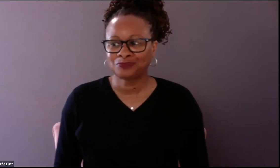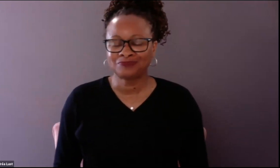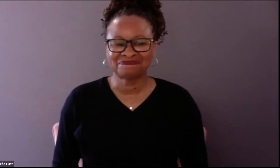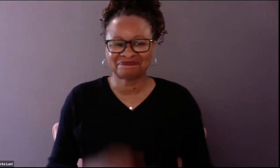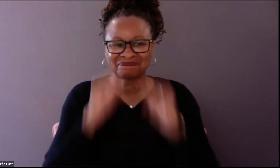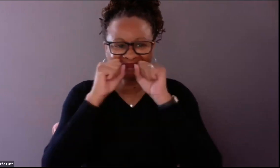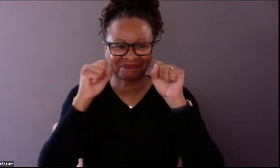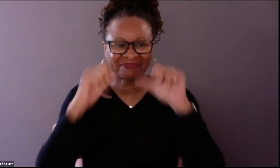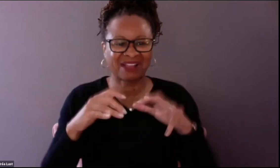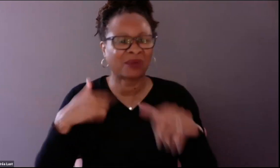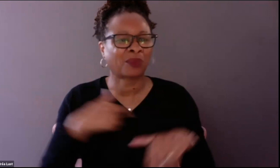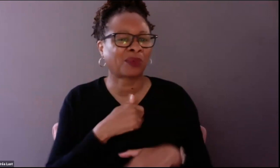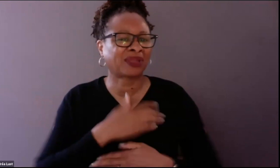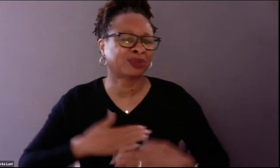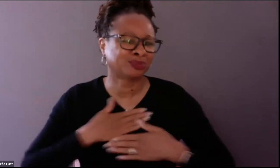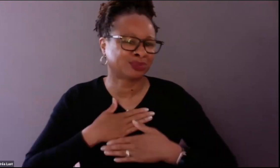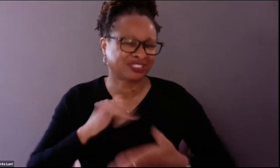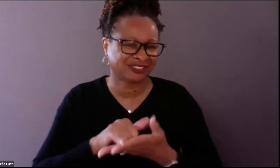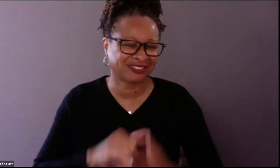Awesome. We appreciate that.